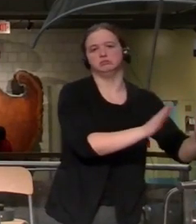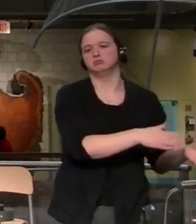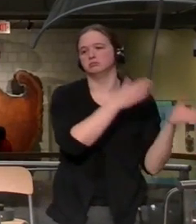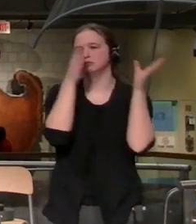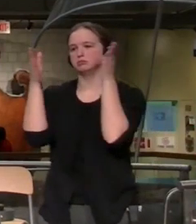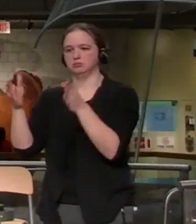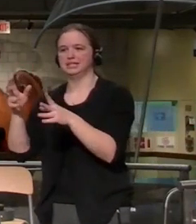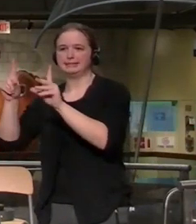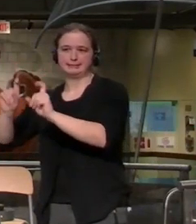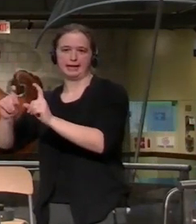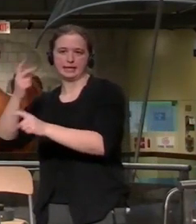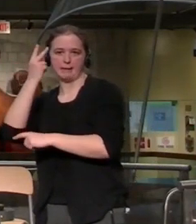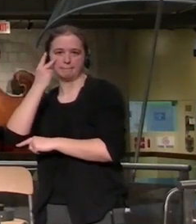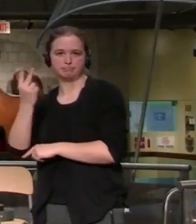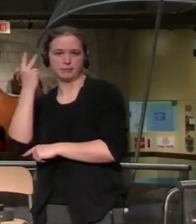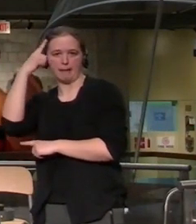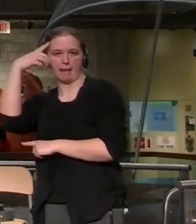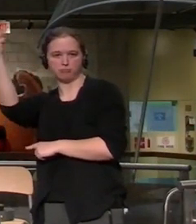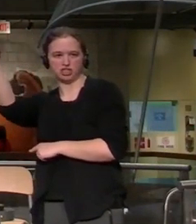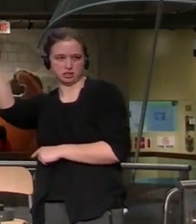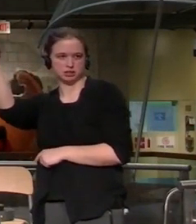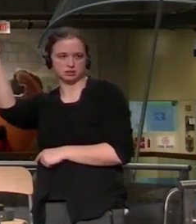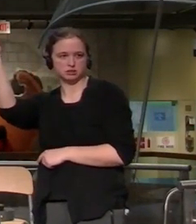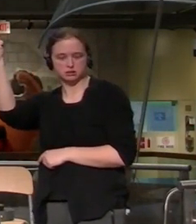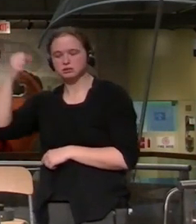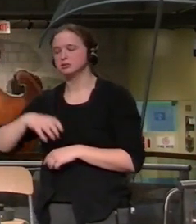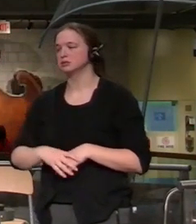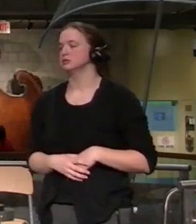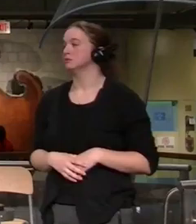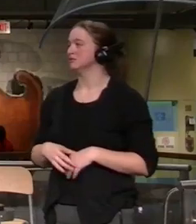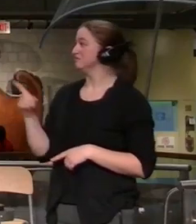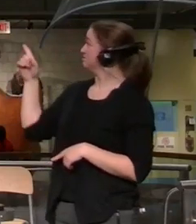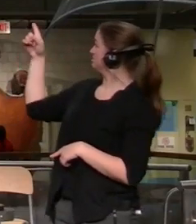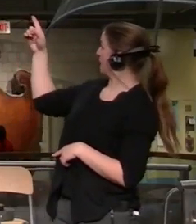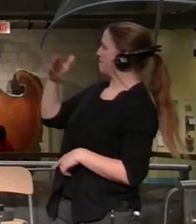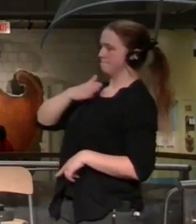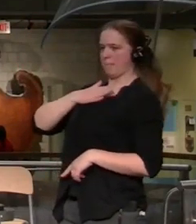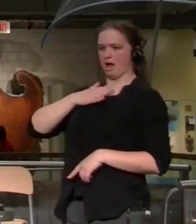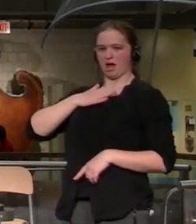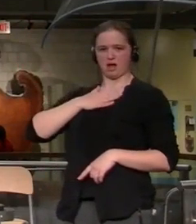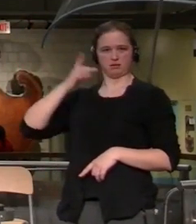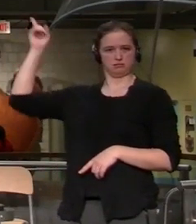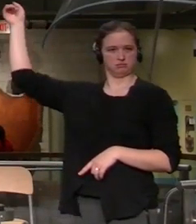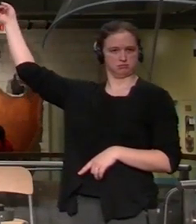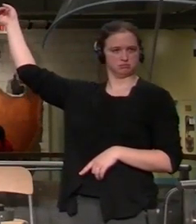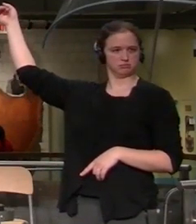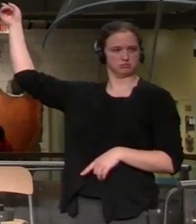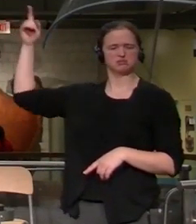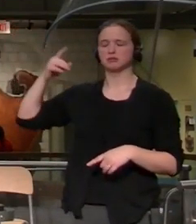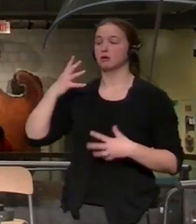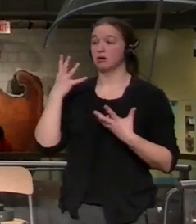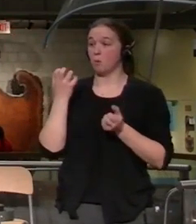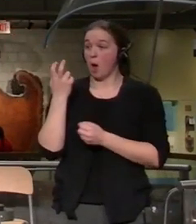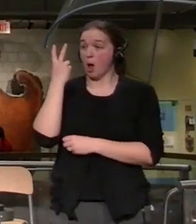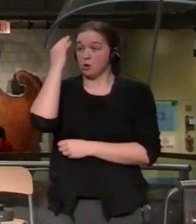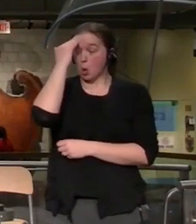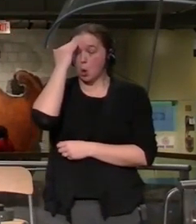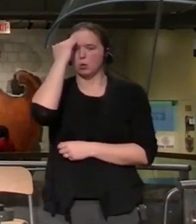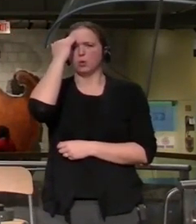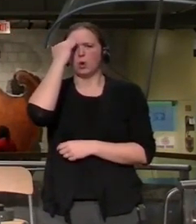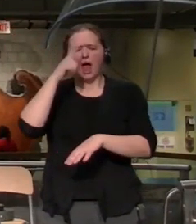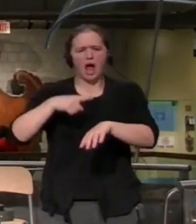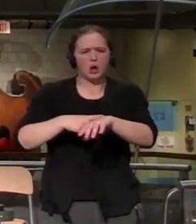brain is lighting up. Now, this is my performance here. What we want to know is how long does it take you to get there? How efficiently can you use your